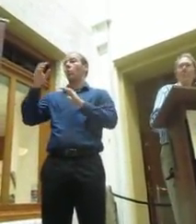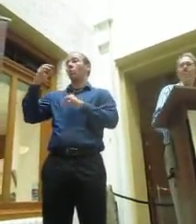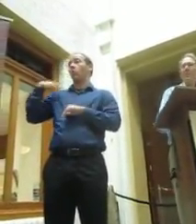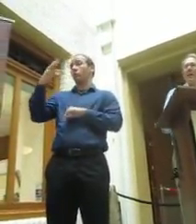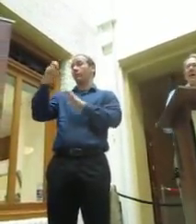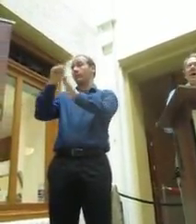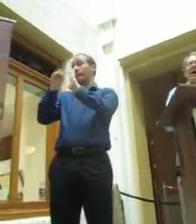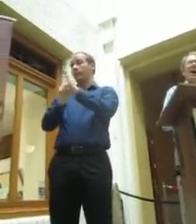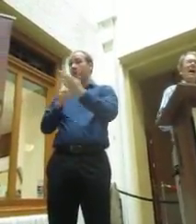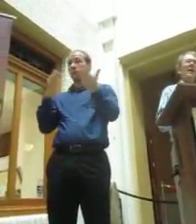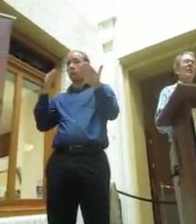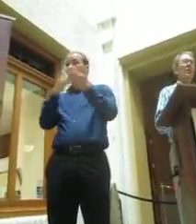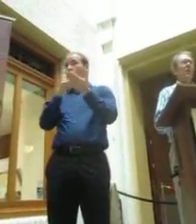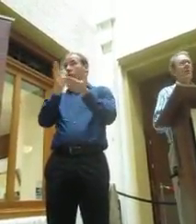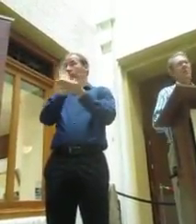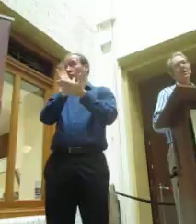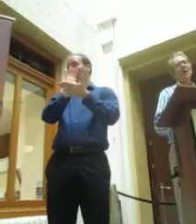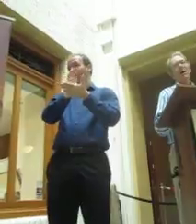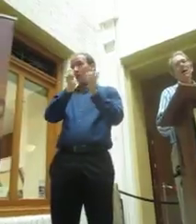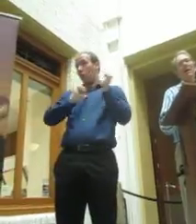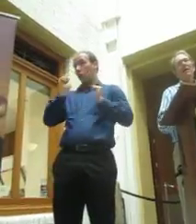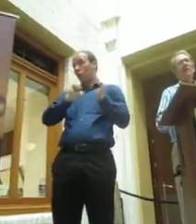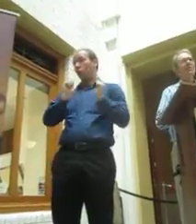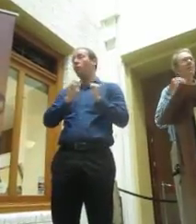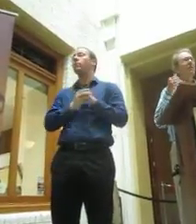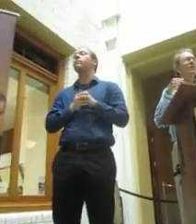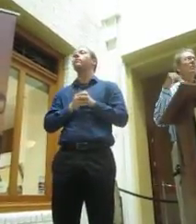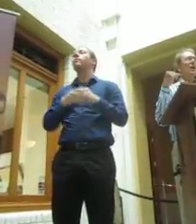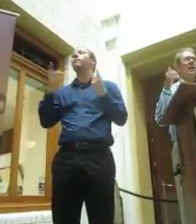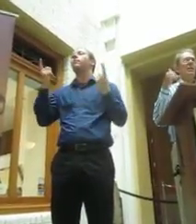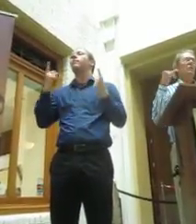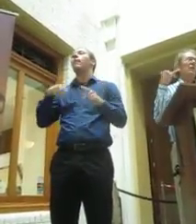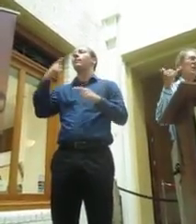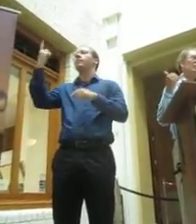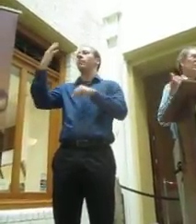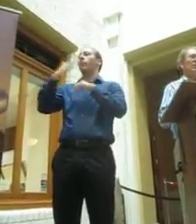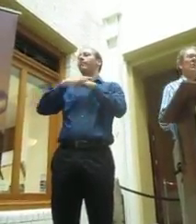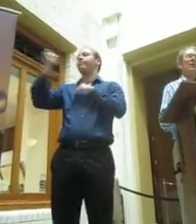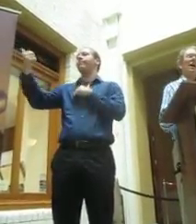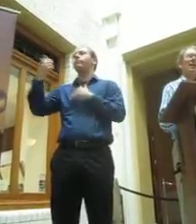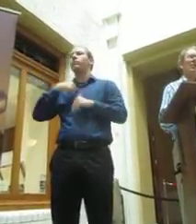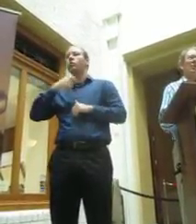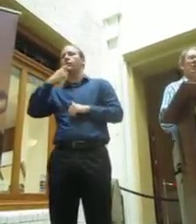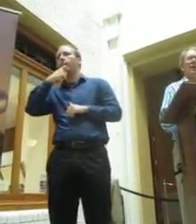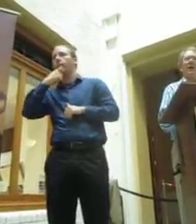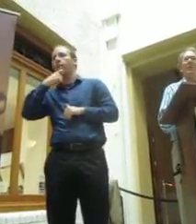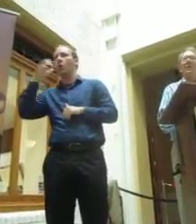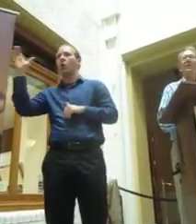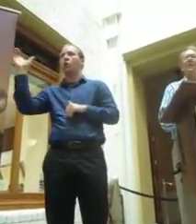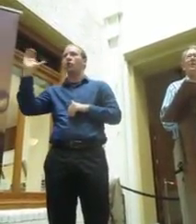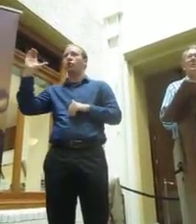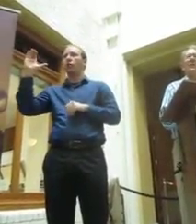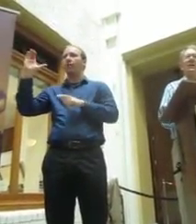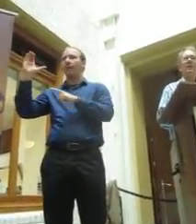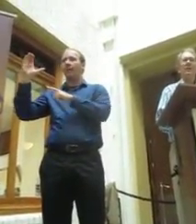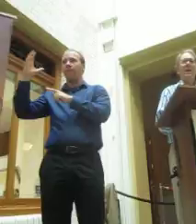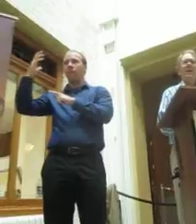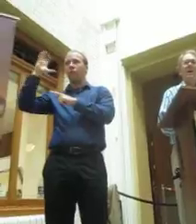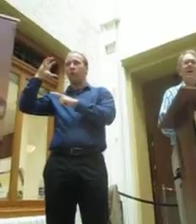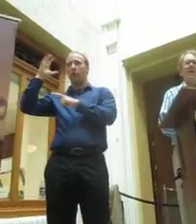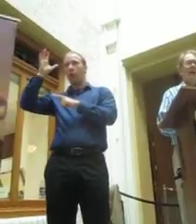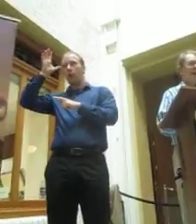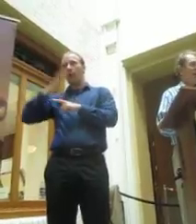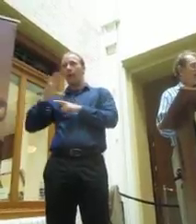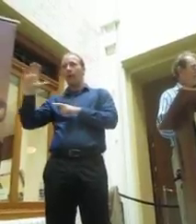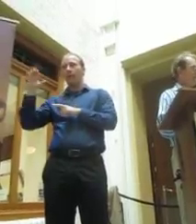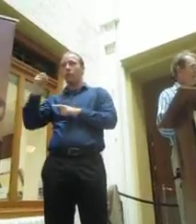theaters, I got a call to be on a conservative radio talk show guy's show, and I made the mistake of saying